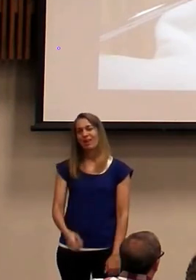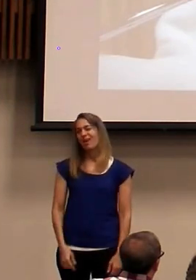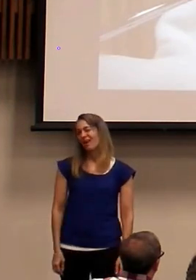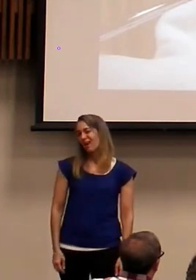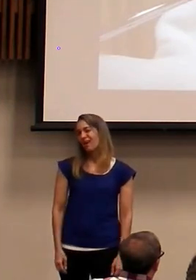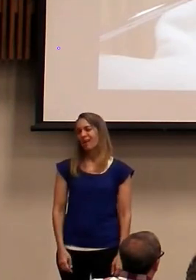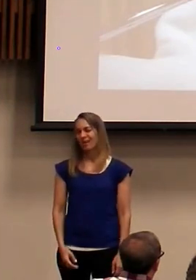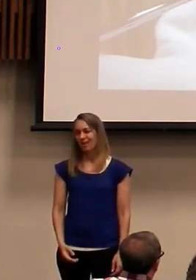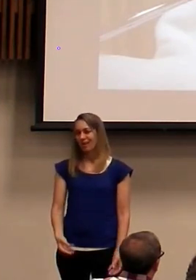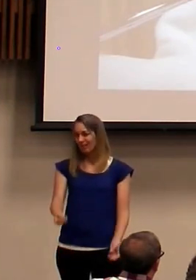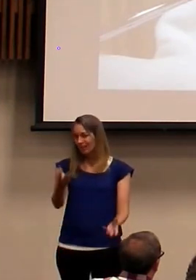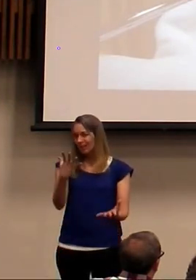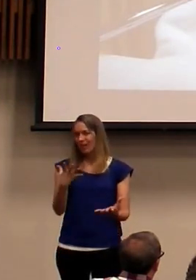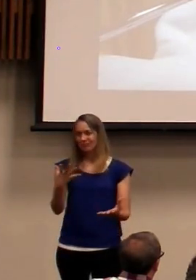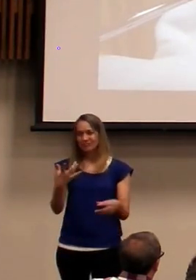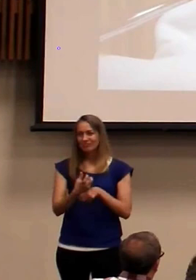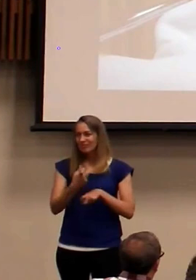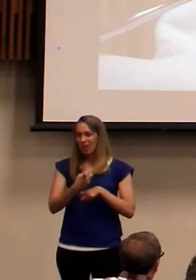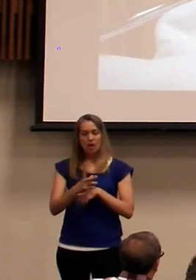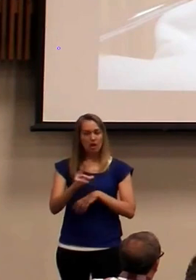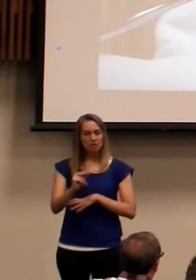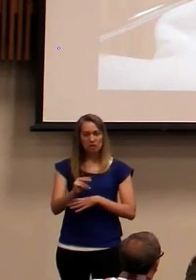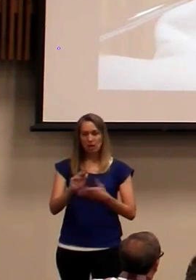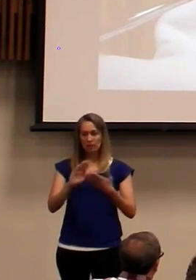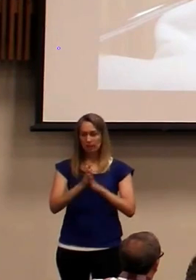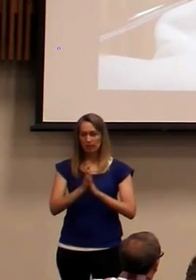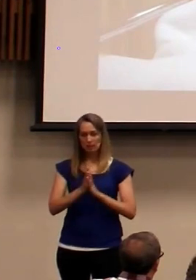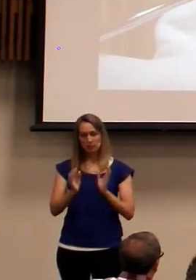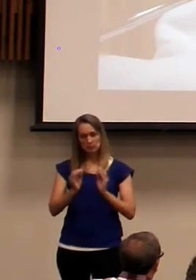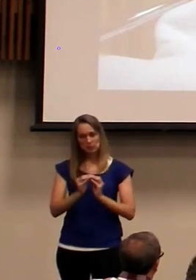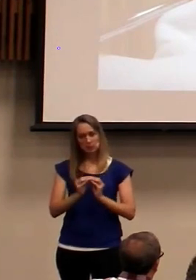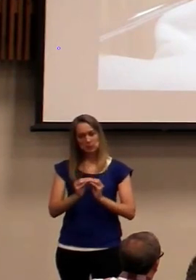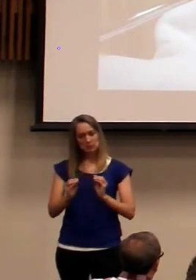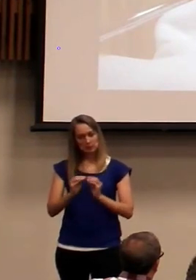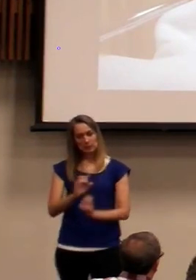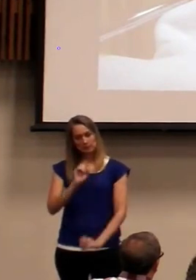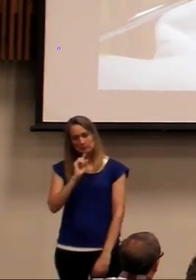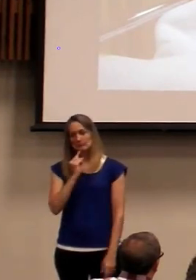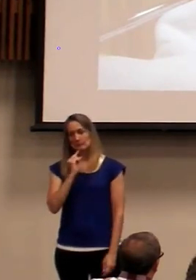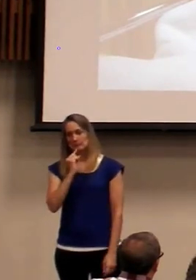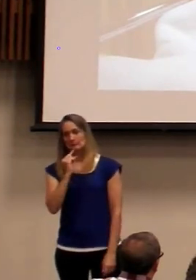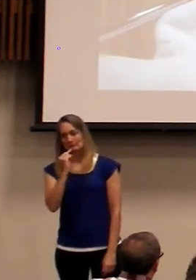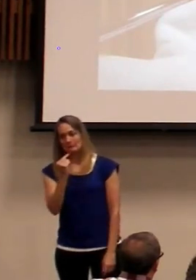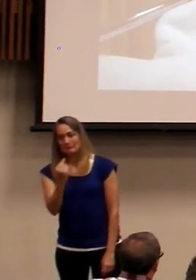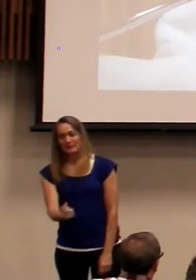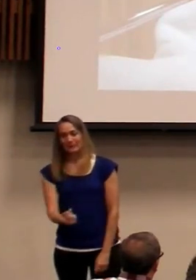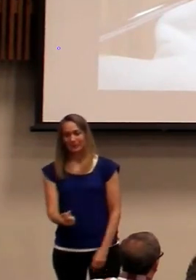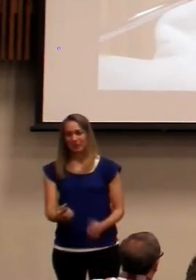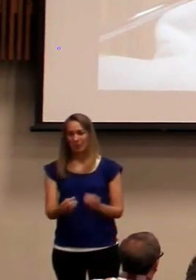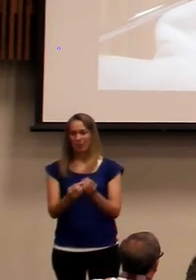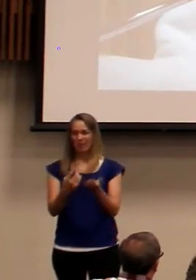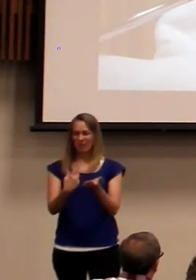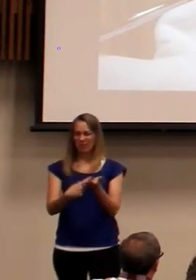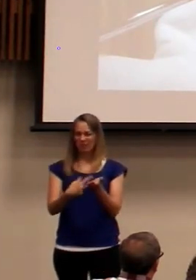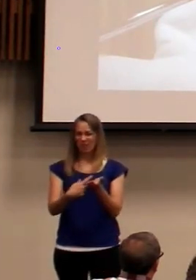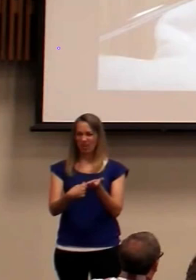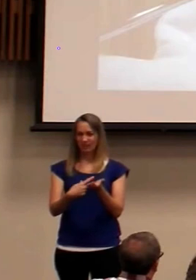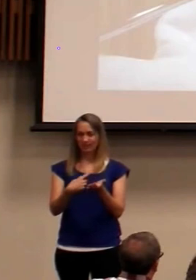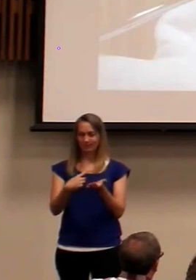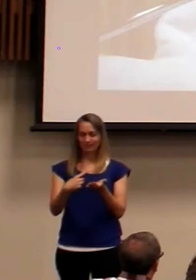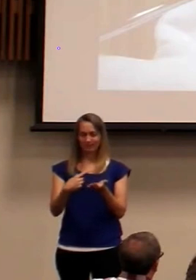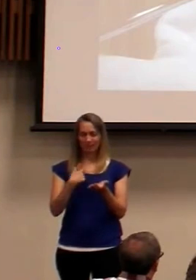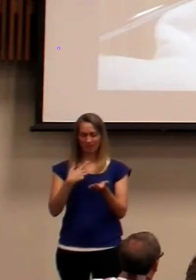Let me know it's all a big joke. But it kept getting more and more desperate. And the more and more they talked, the deeper sort of hole you sort of slide